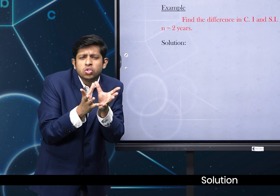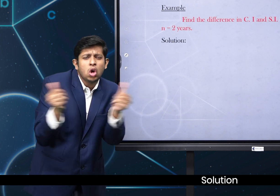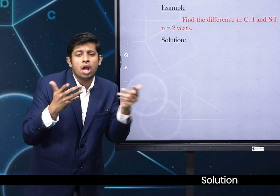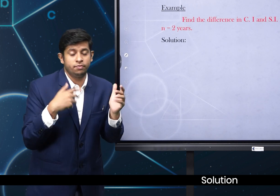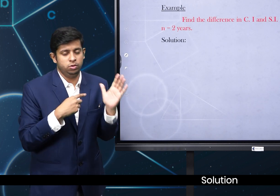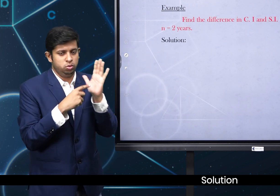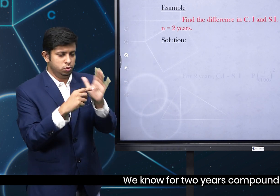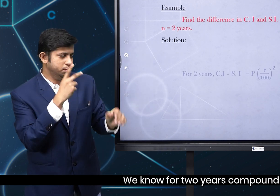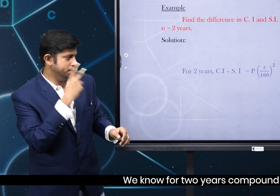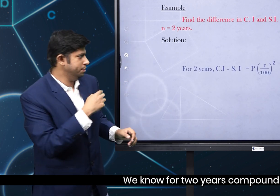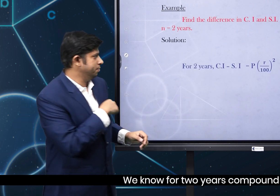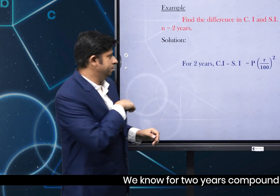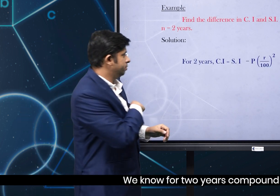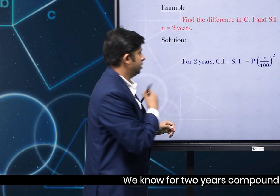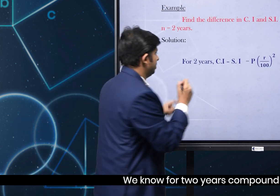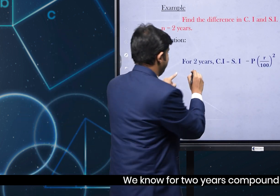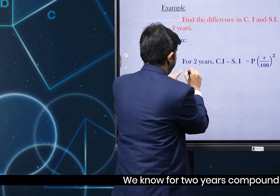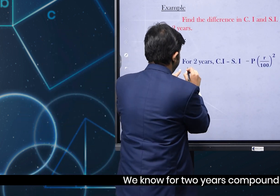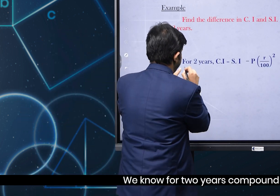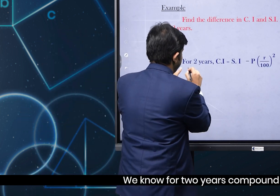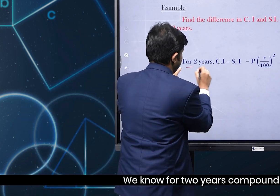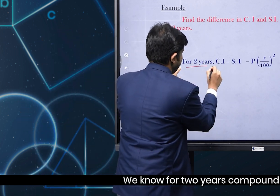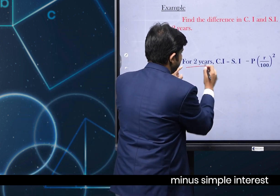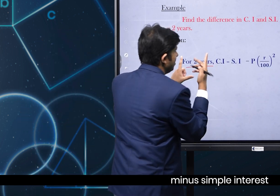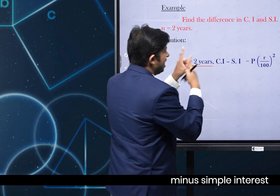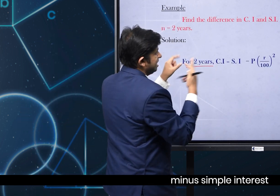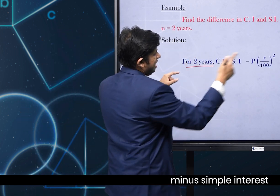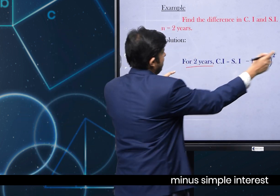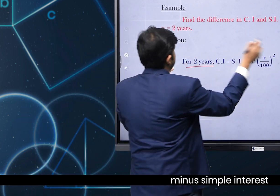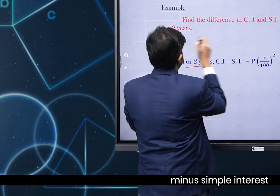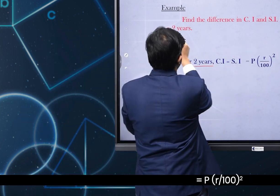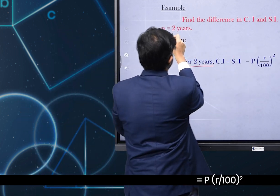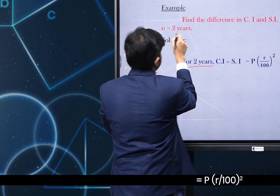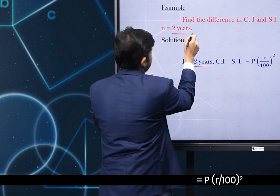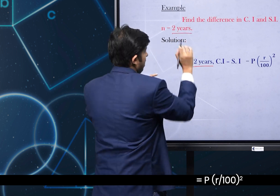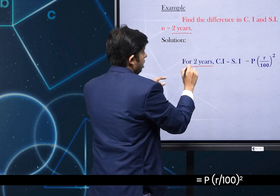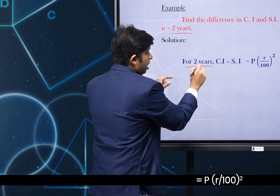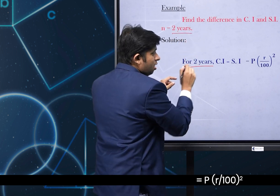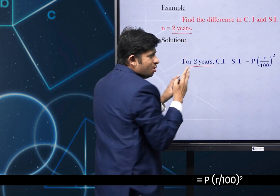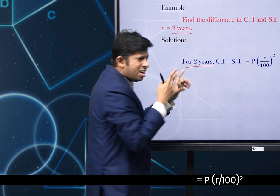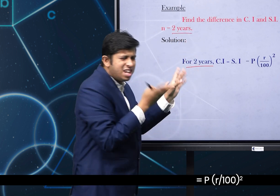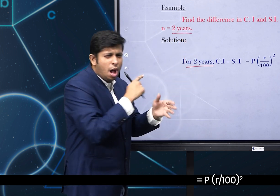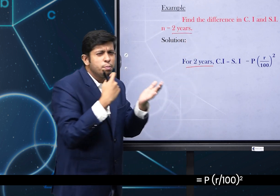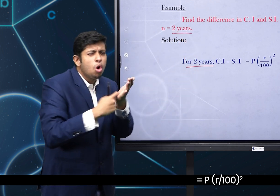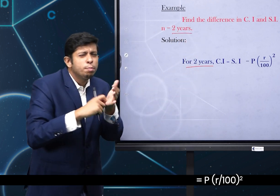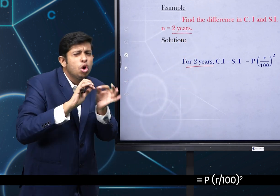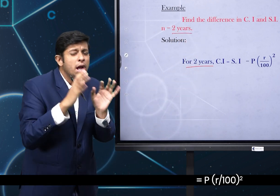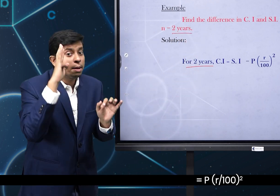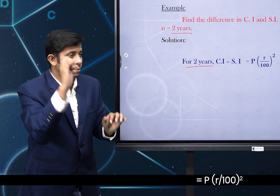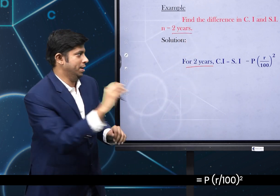Solution. We know for 2 years compound interest minus simple interest is equal to P into R by 100 whole